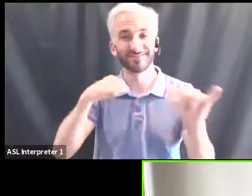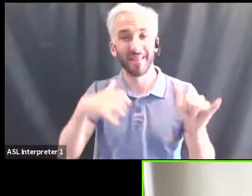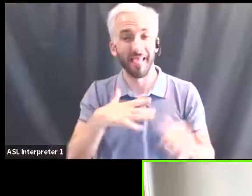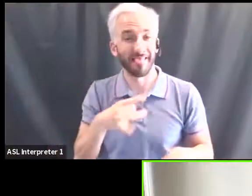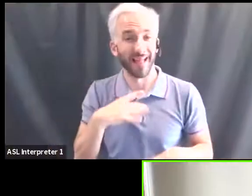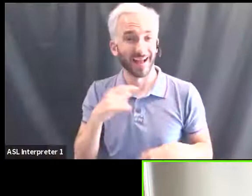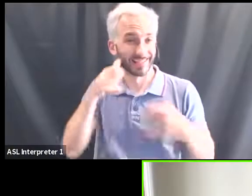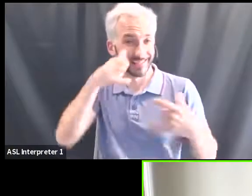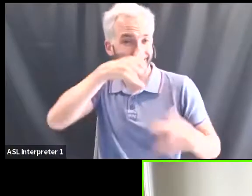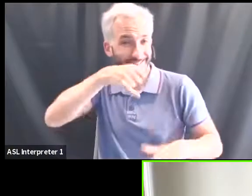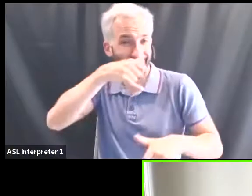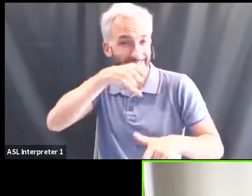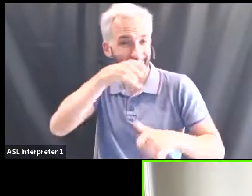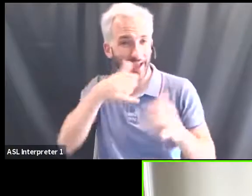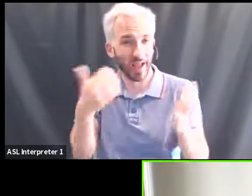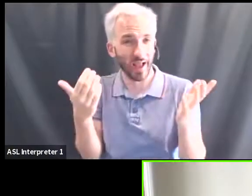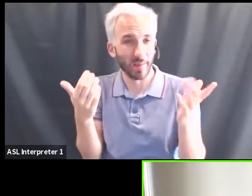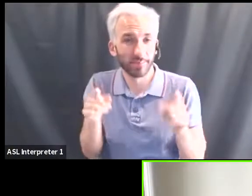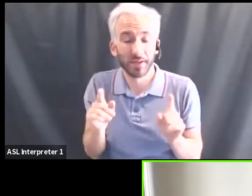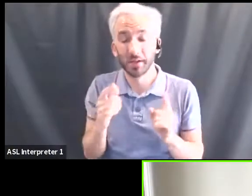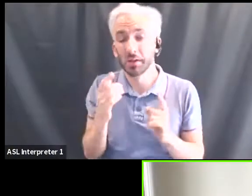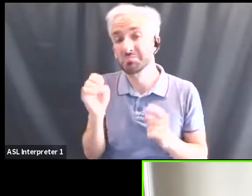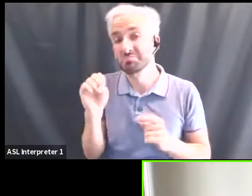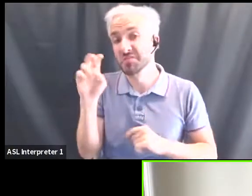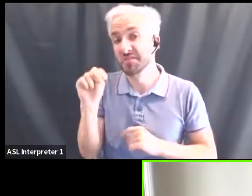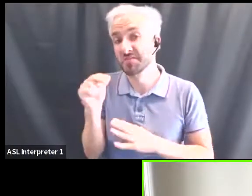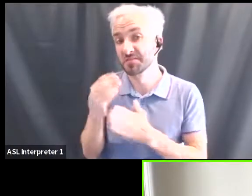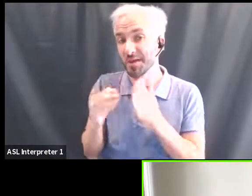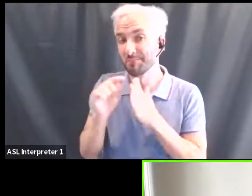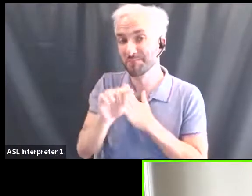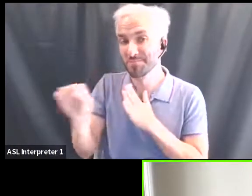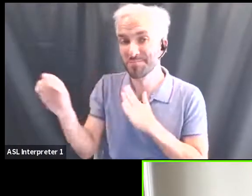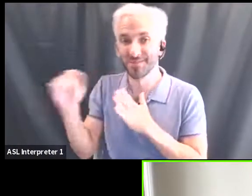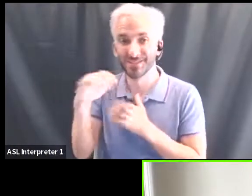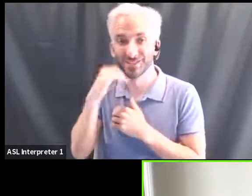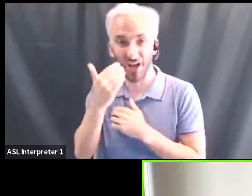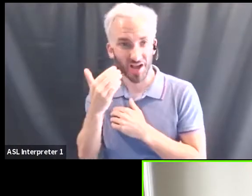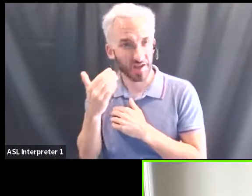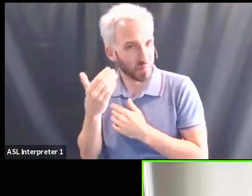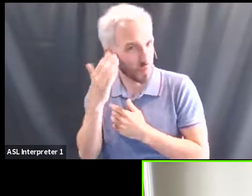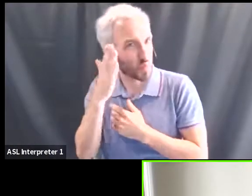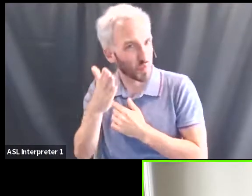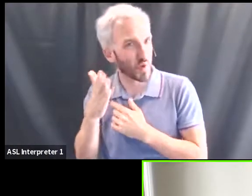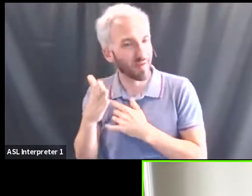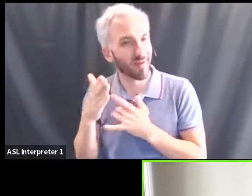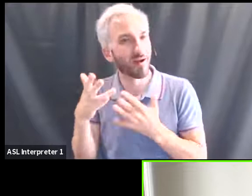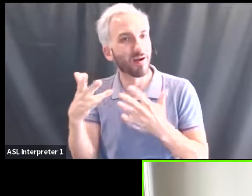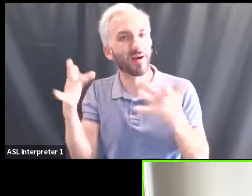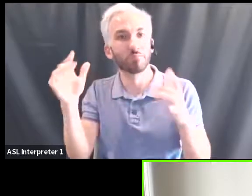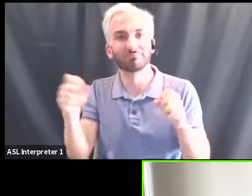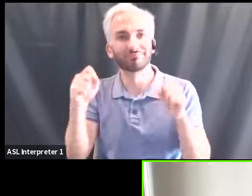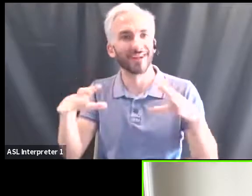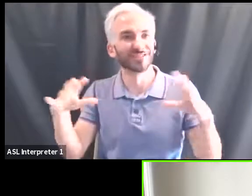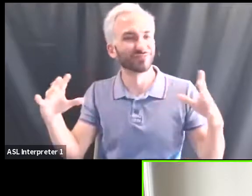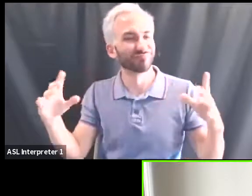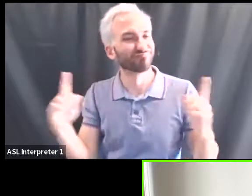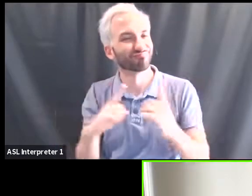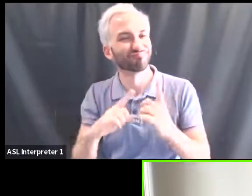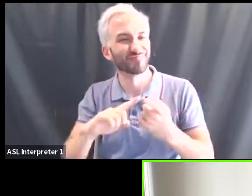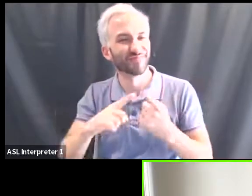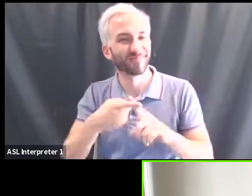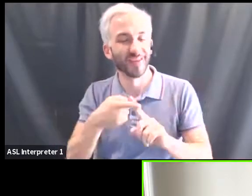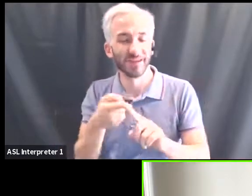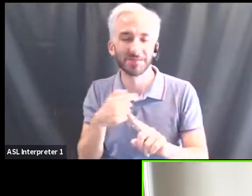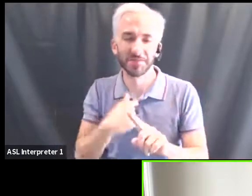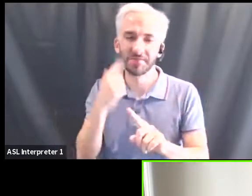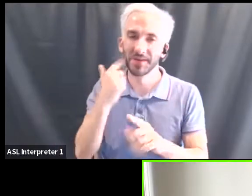it usually works out. I think even the shy folks I find end up like making friends with someone. And I feel like it really helps to come out of your bubble of friends